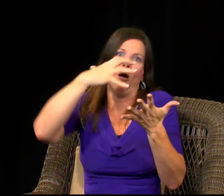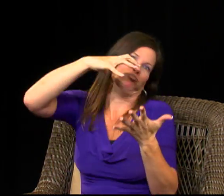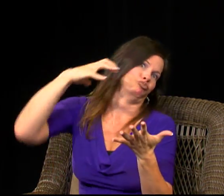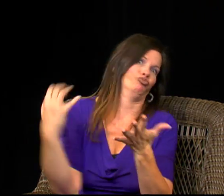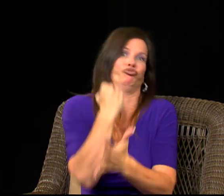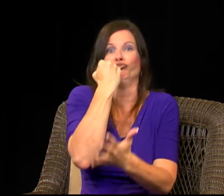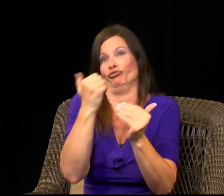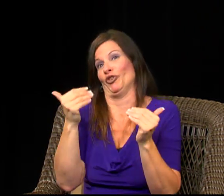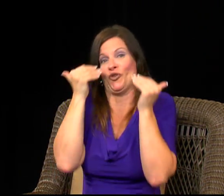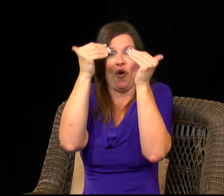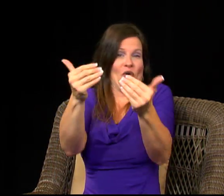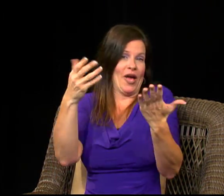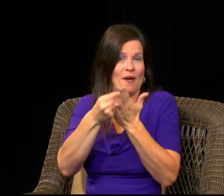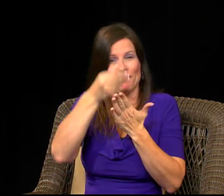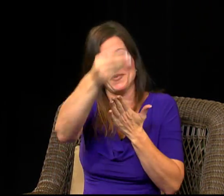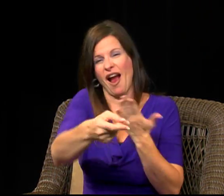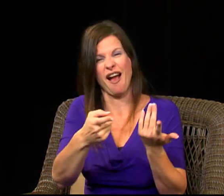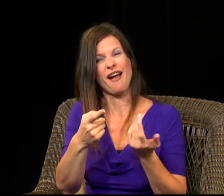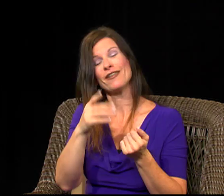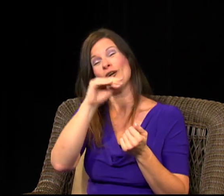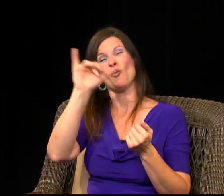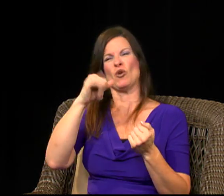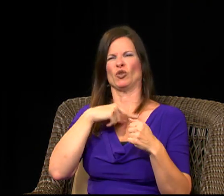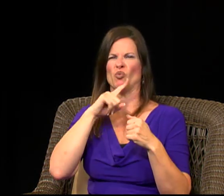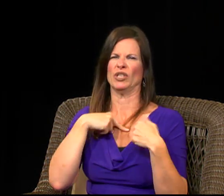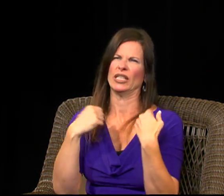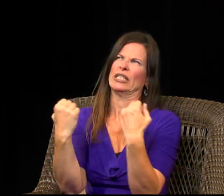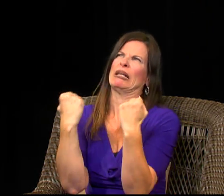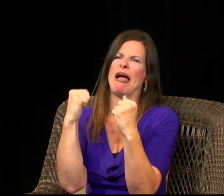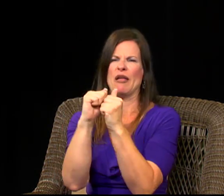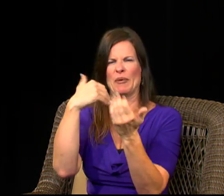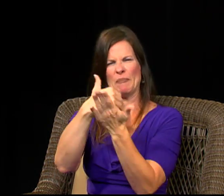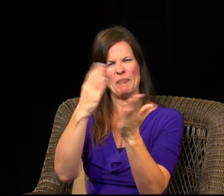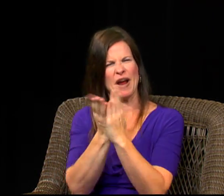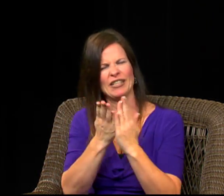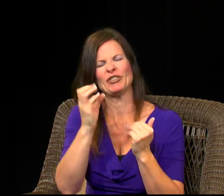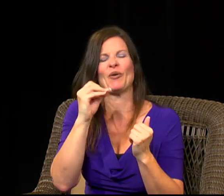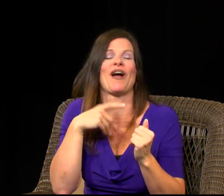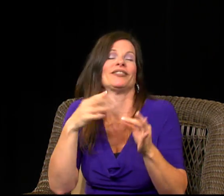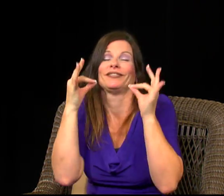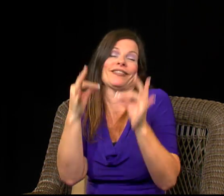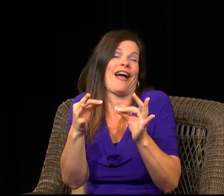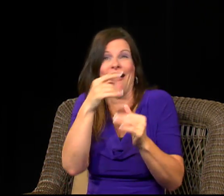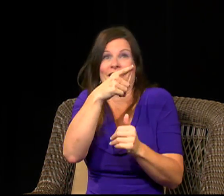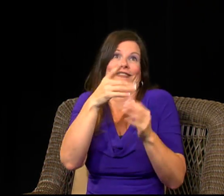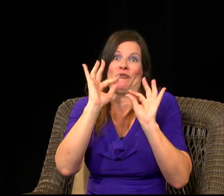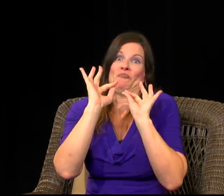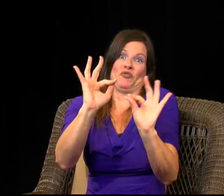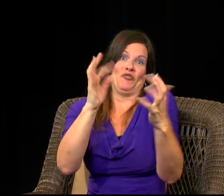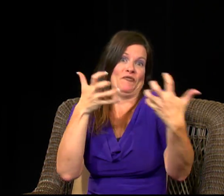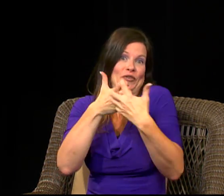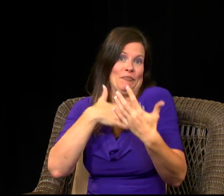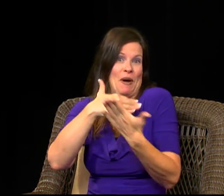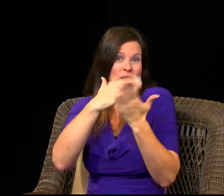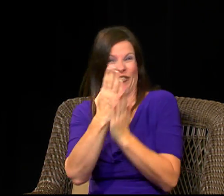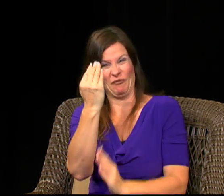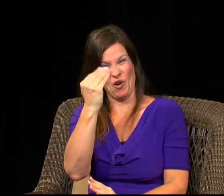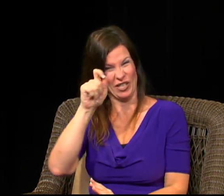back and not say anything about it and accept that kind of abuse, and I didn't, and he called me Medusa, which was actually